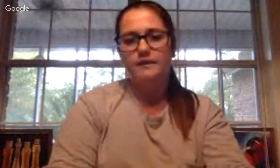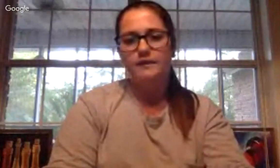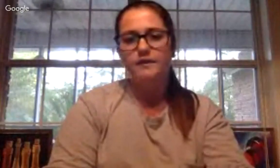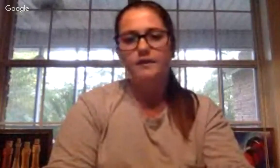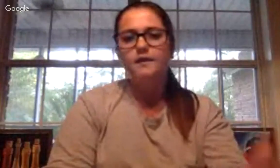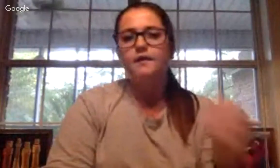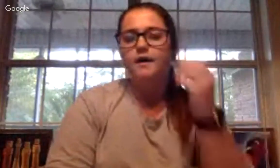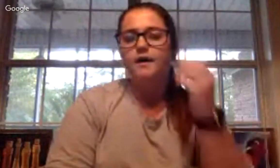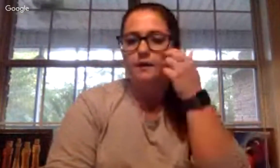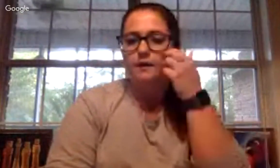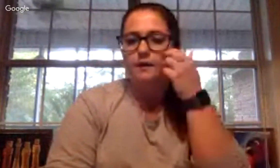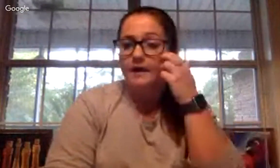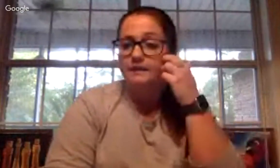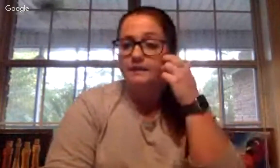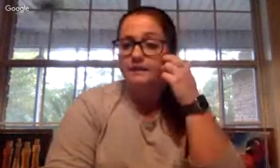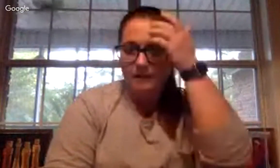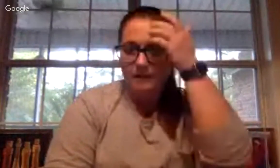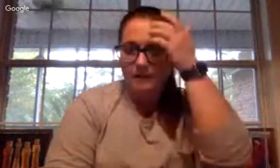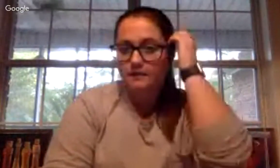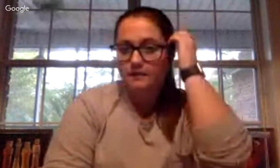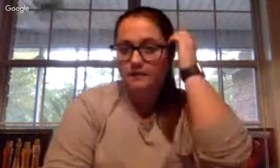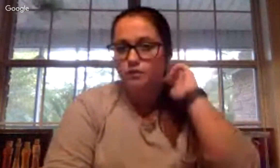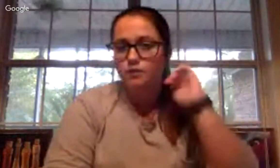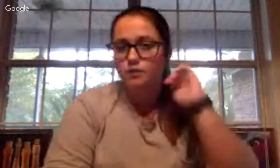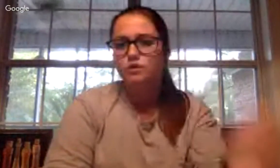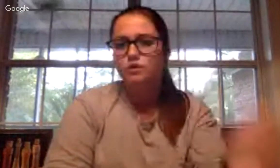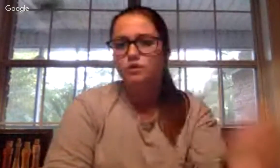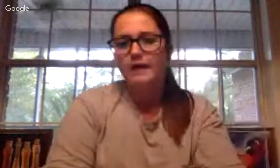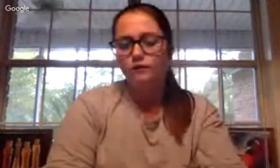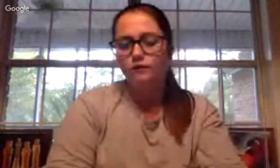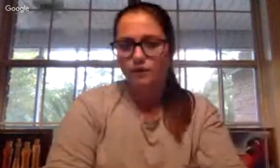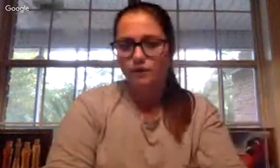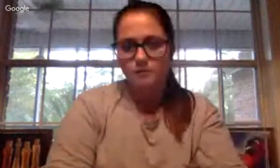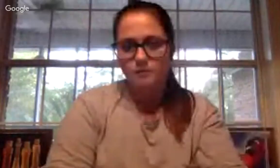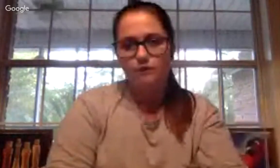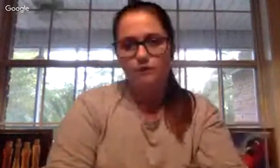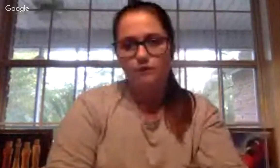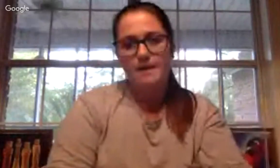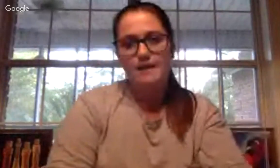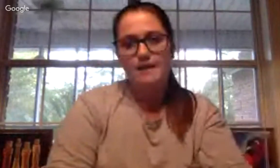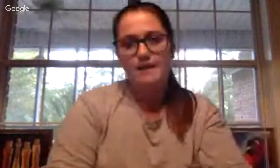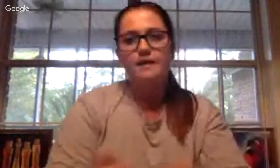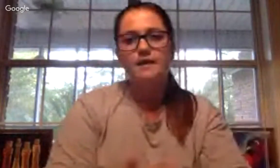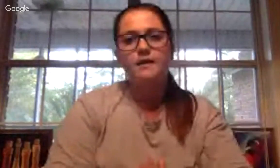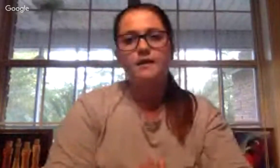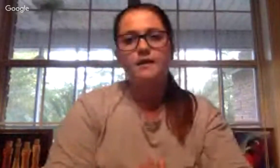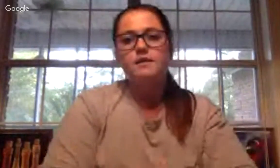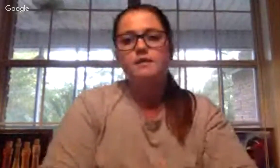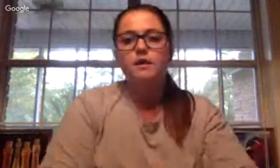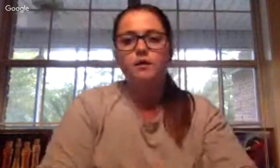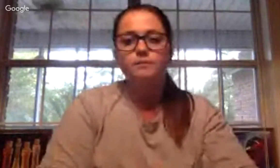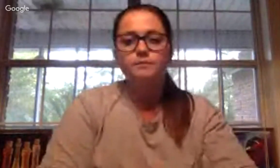generality for that client due to the lack of reinforcement for that man. So